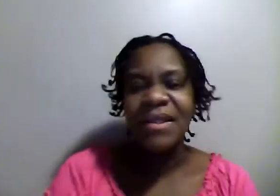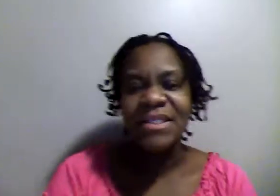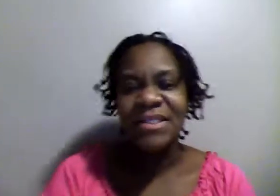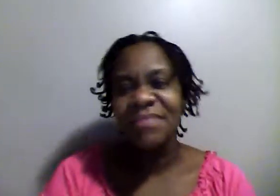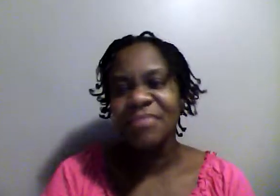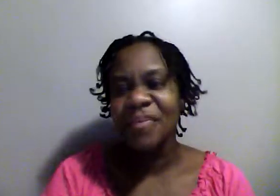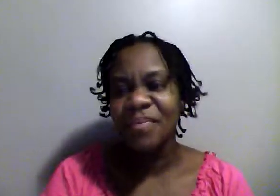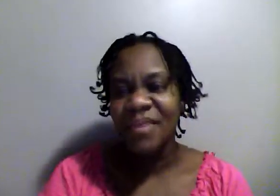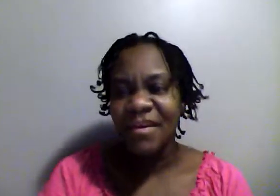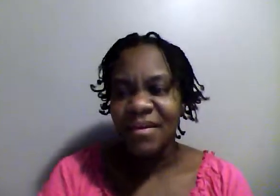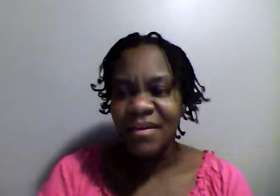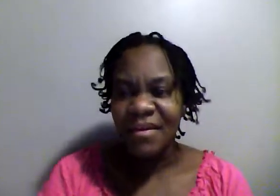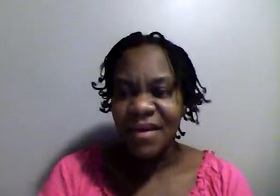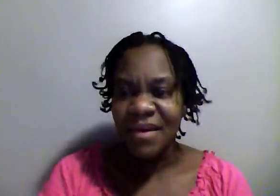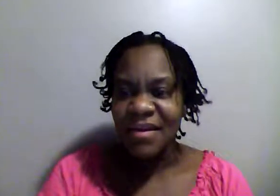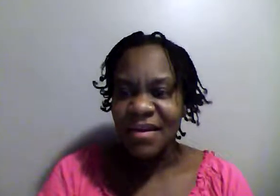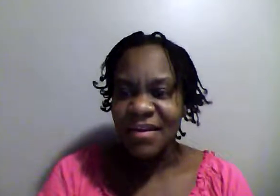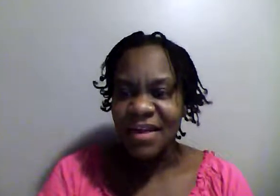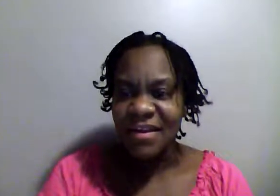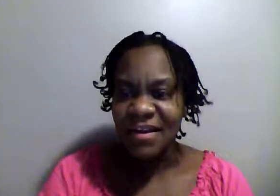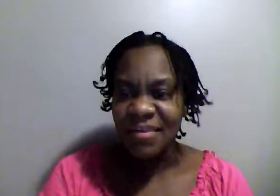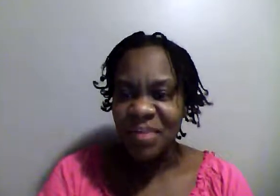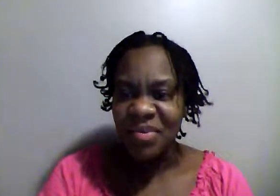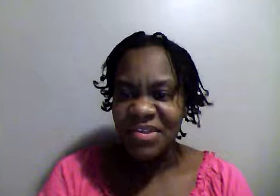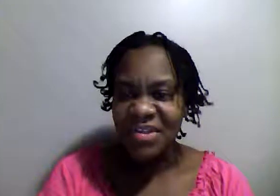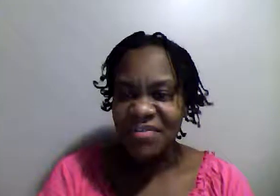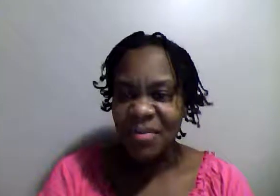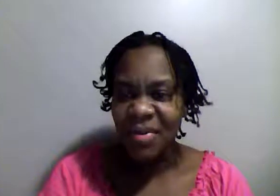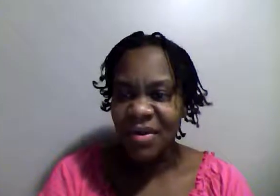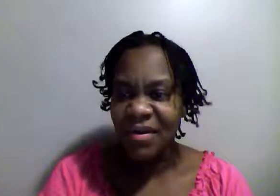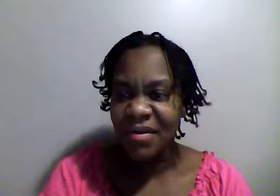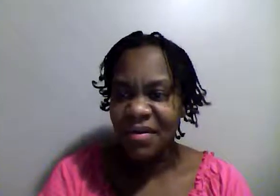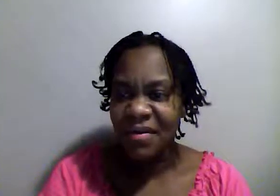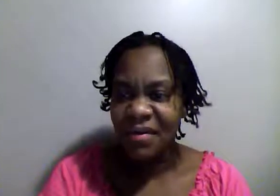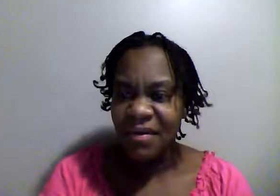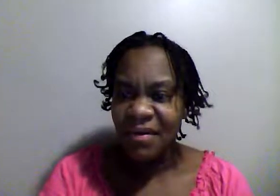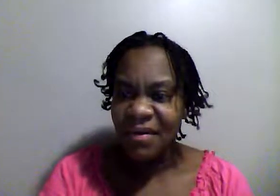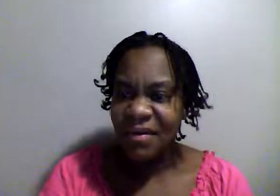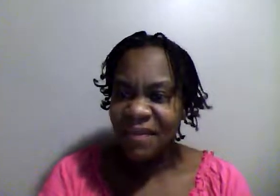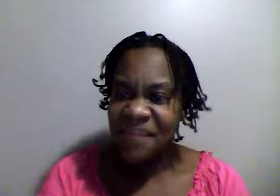yes, I did get a lot of pepper seeds from her.